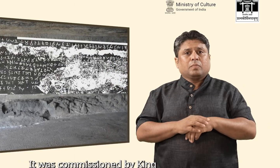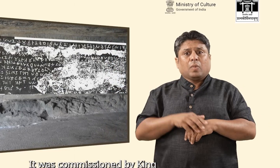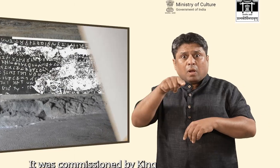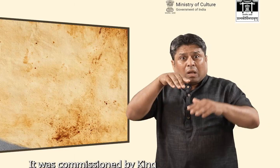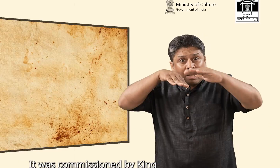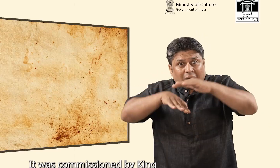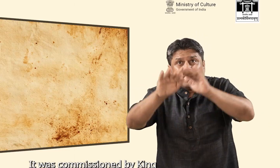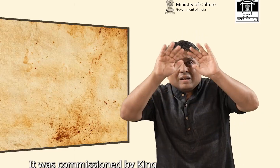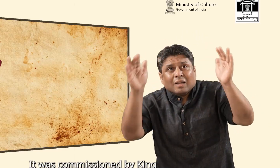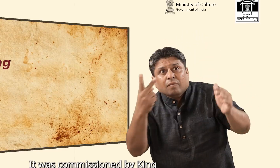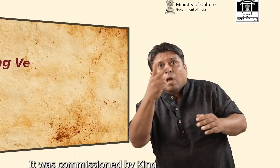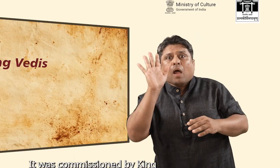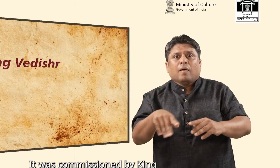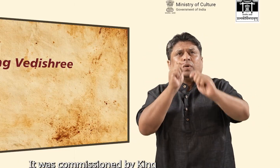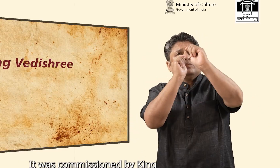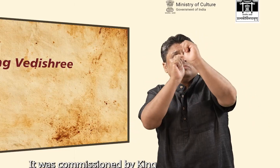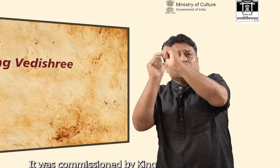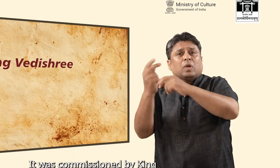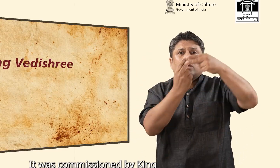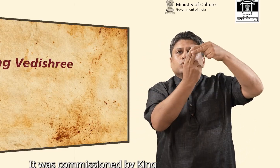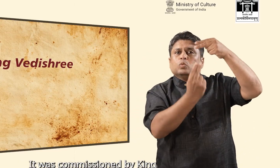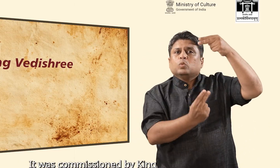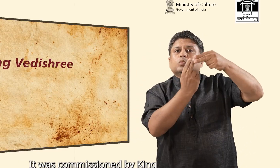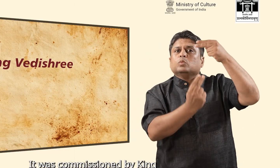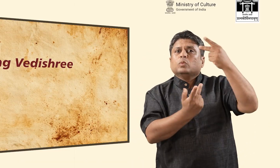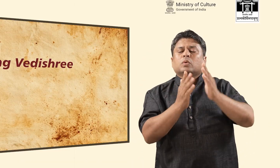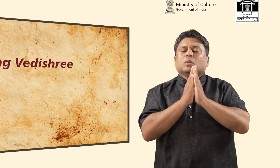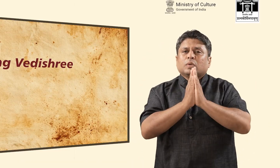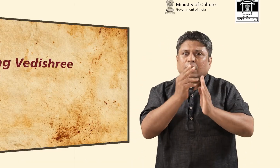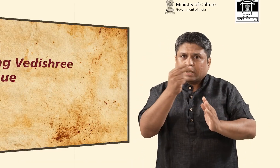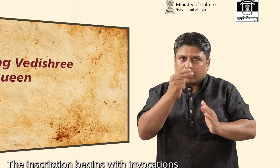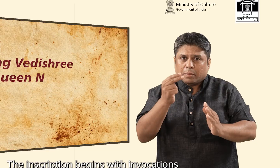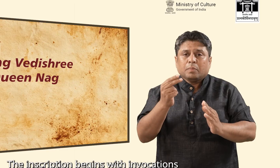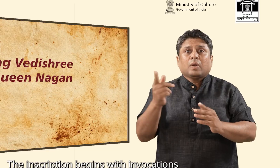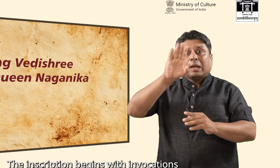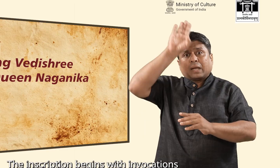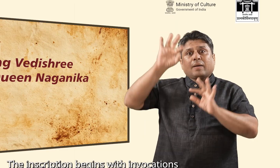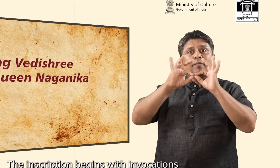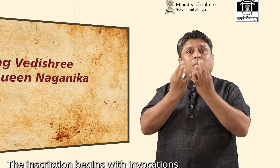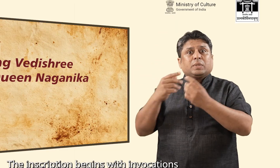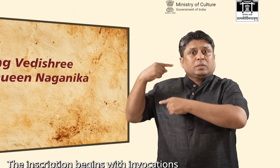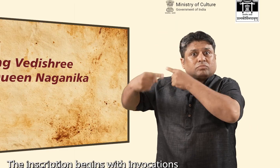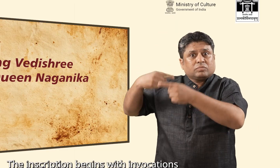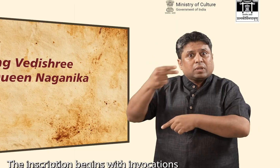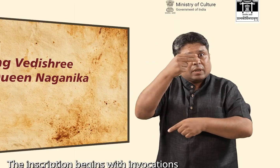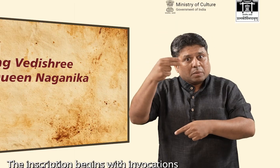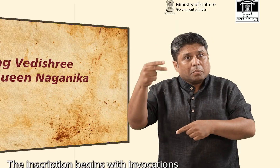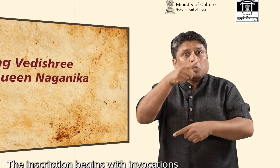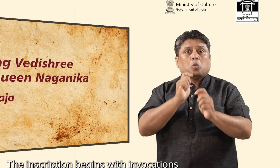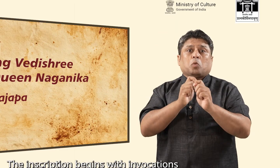was commissioned by King Vaithishri and mentions Queen Naneghat. The inscription begins with invocations to various deities